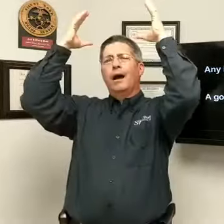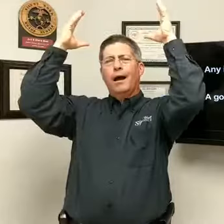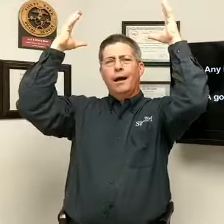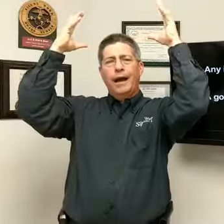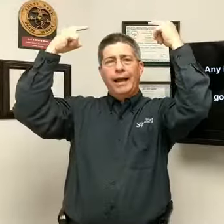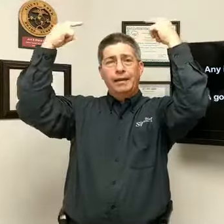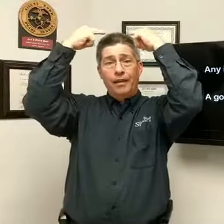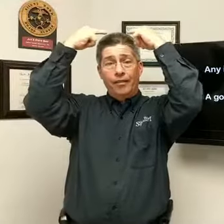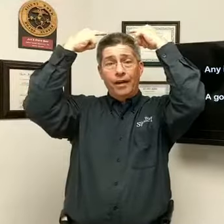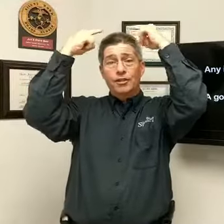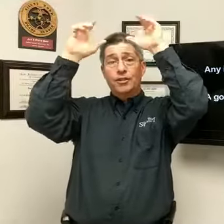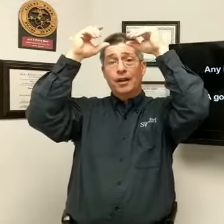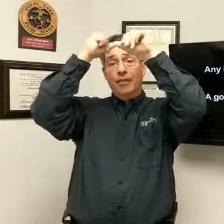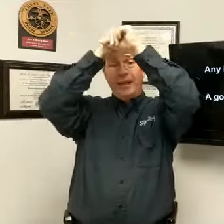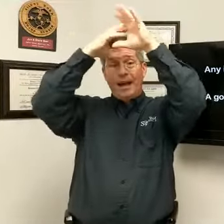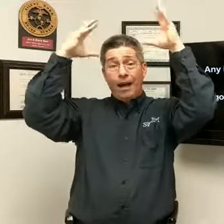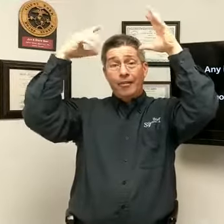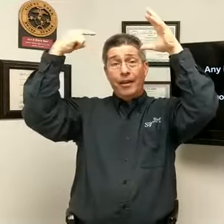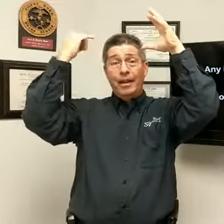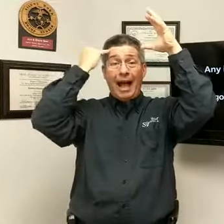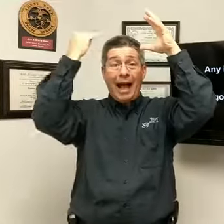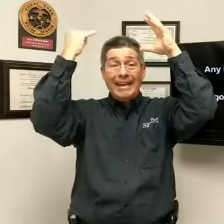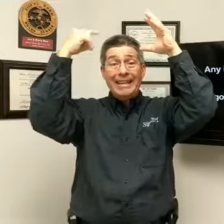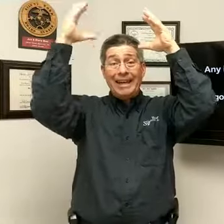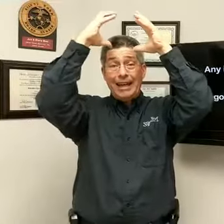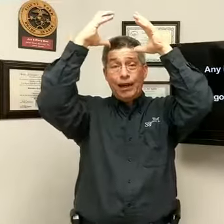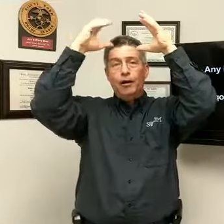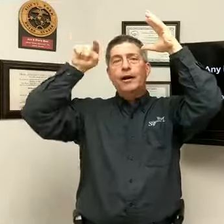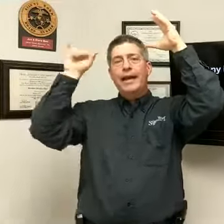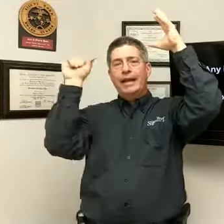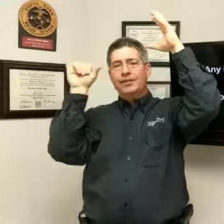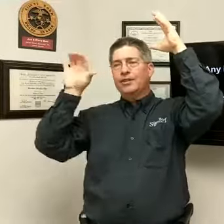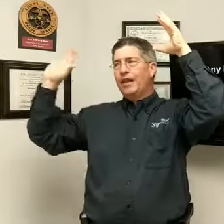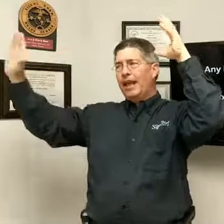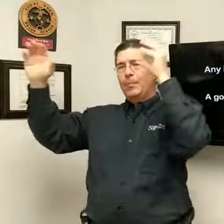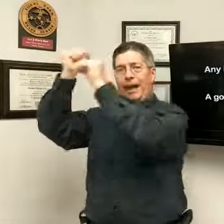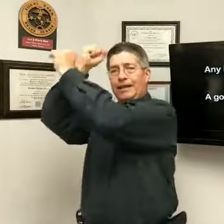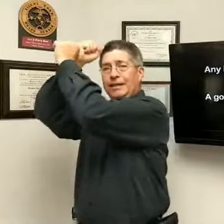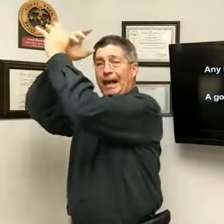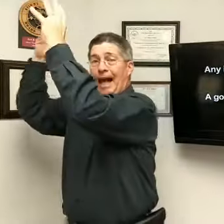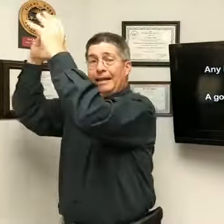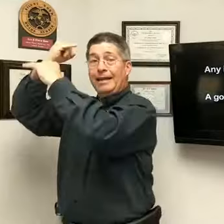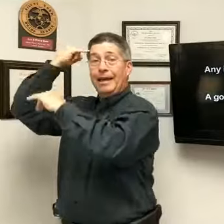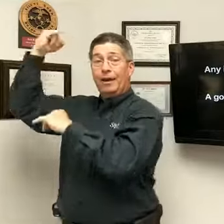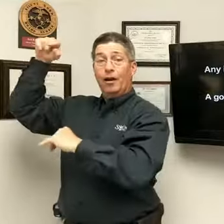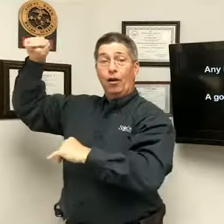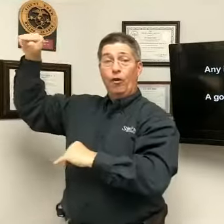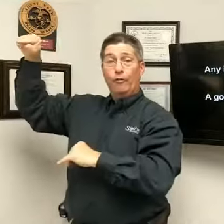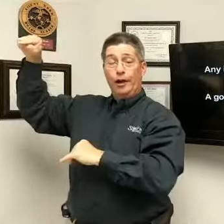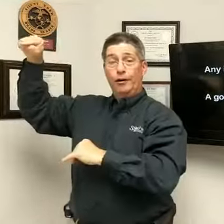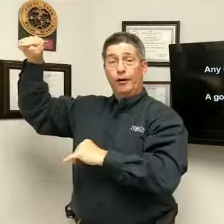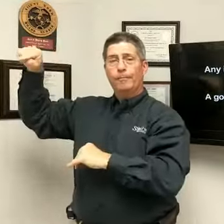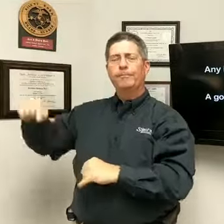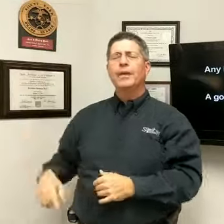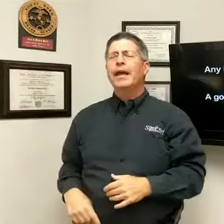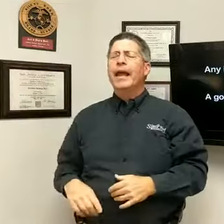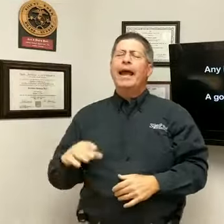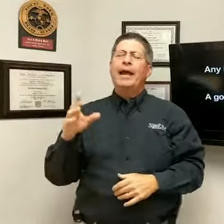"Ah," and this, the idea here is the same as the idea over here. And then